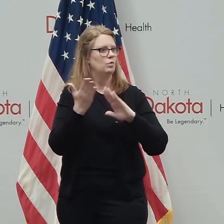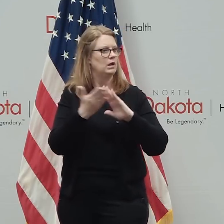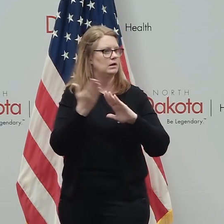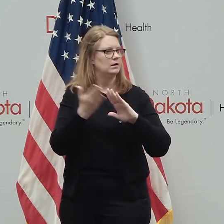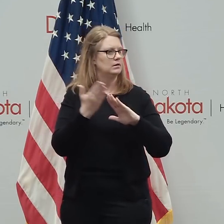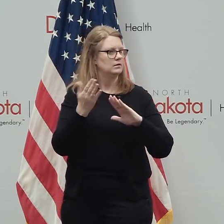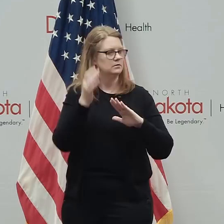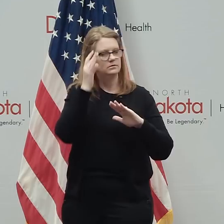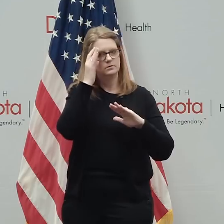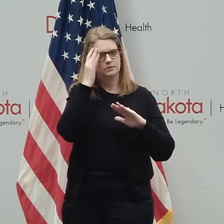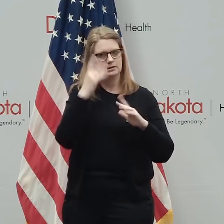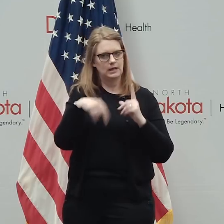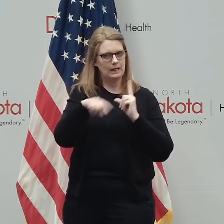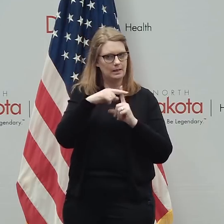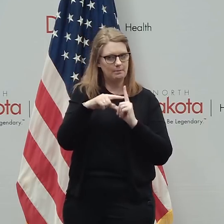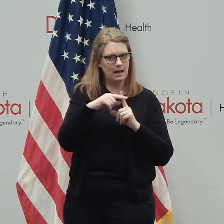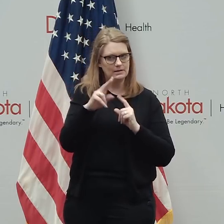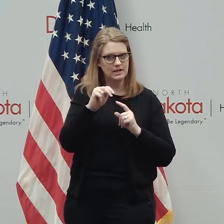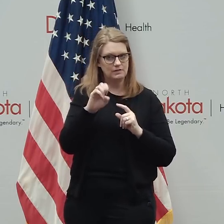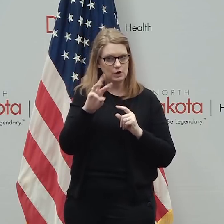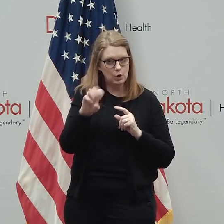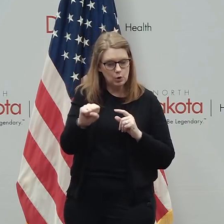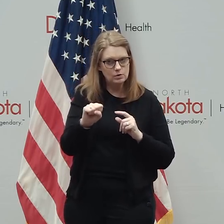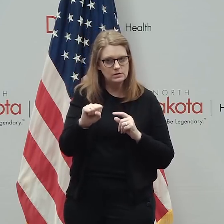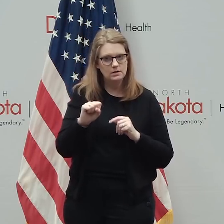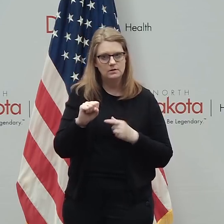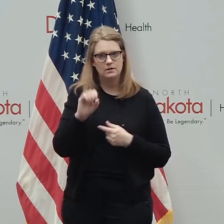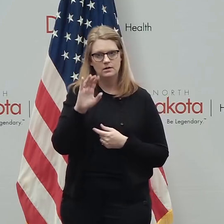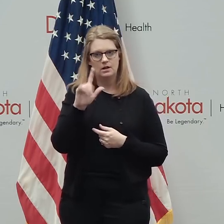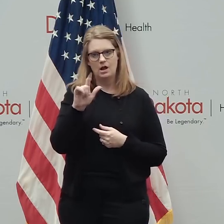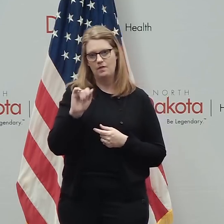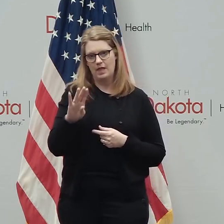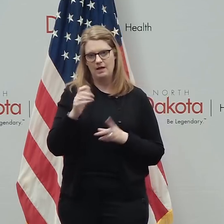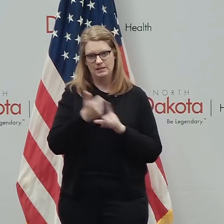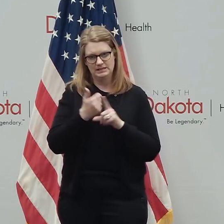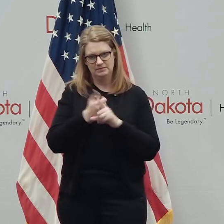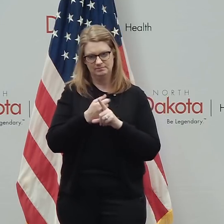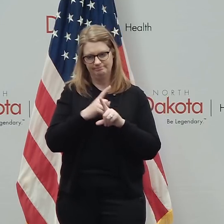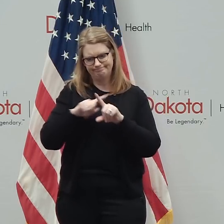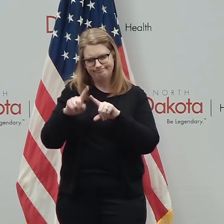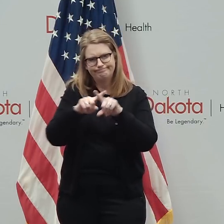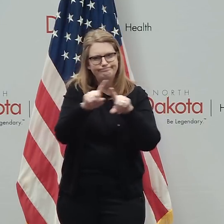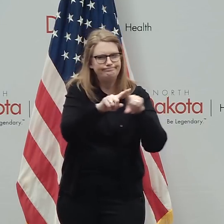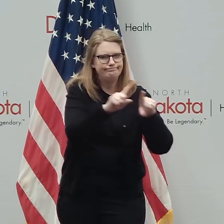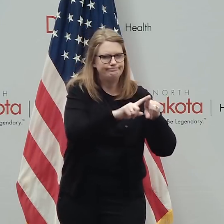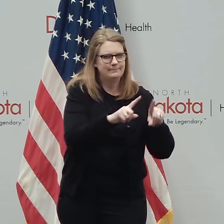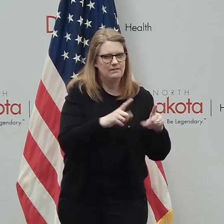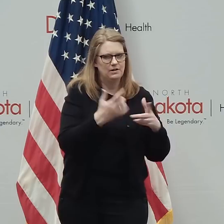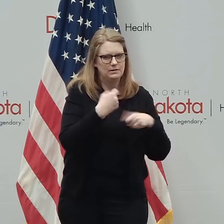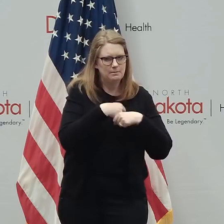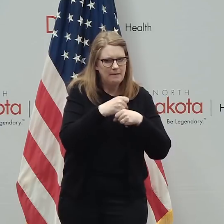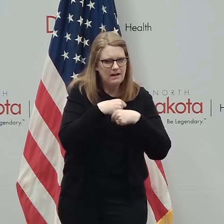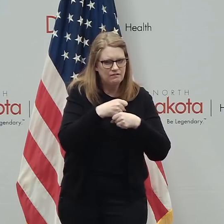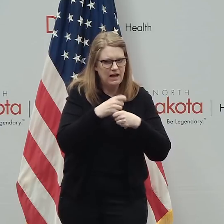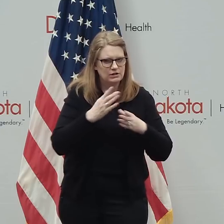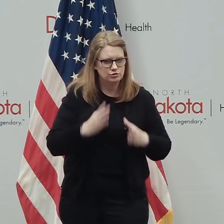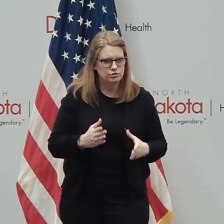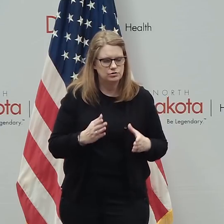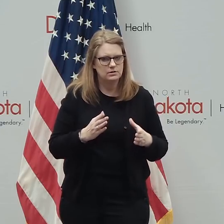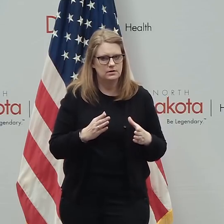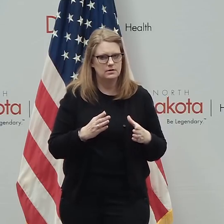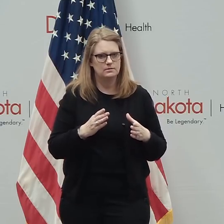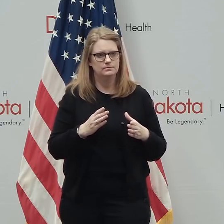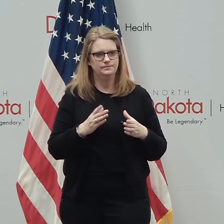running. And the good news is that our lab's got a diverse set of manufacturers, including